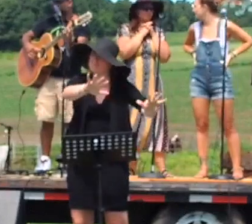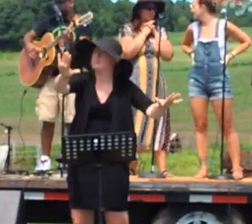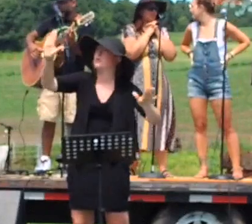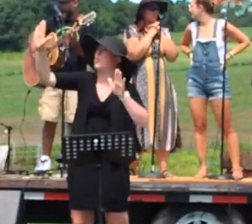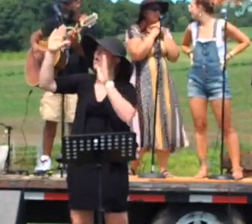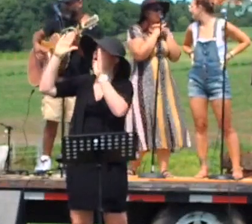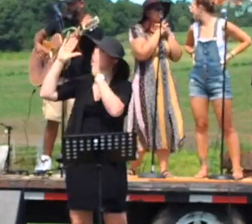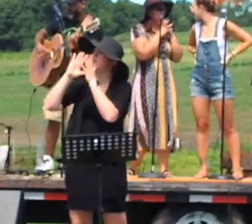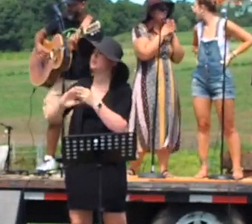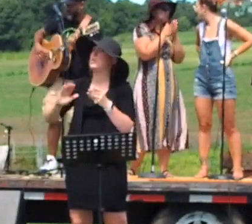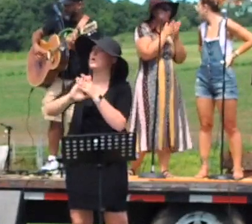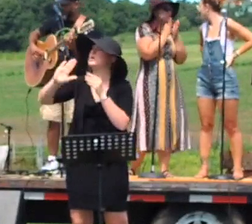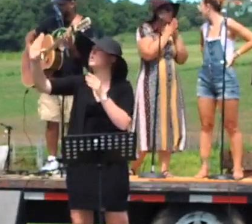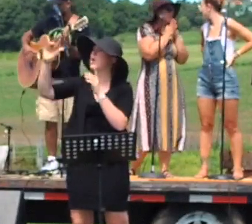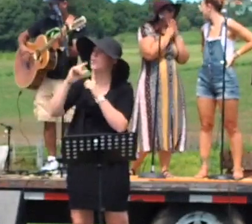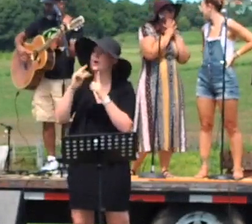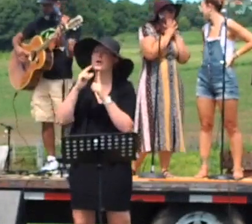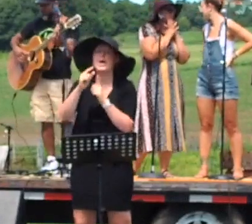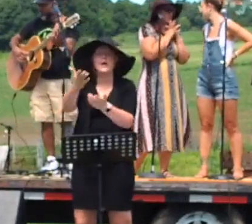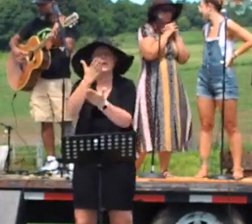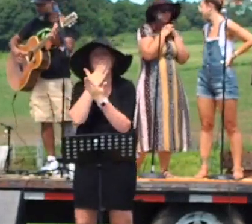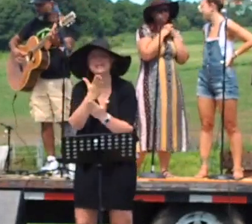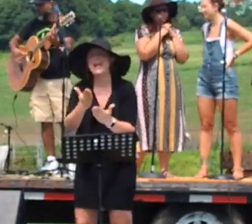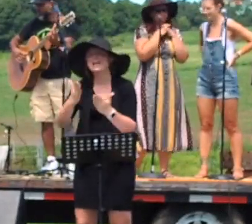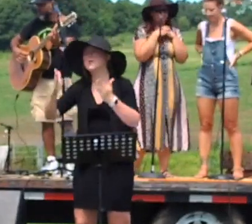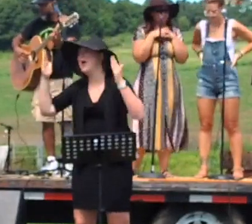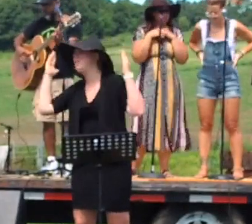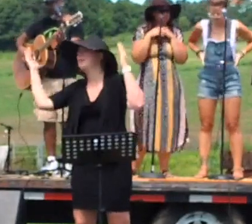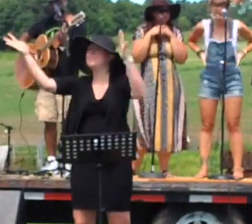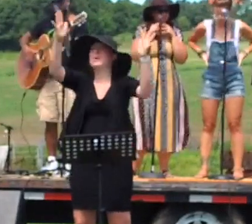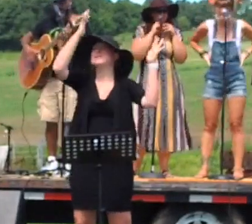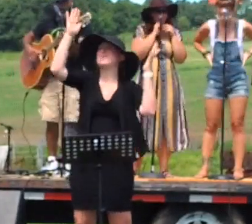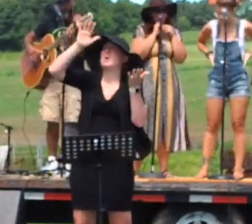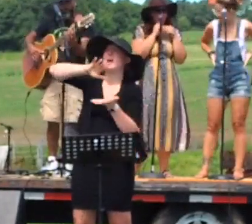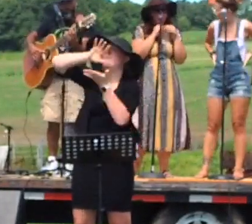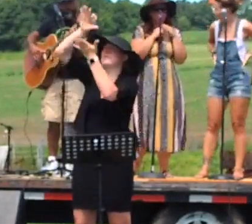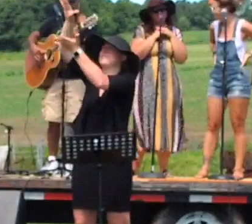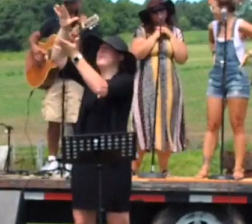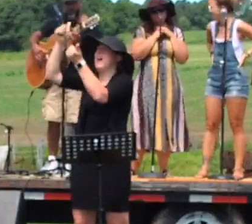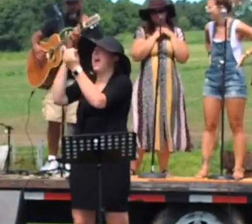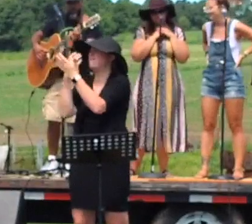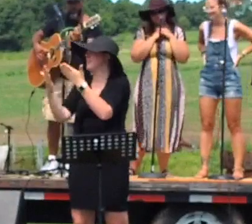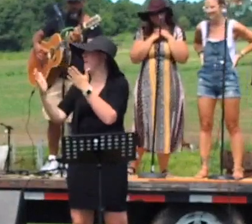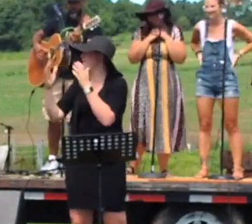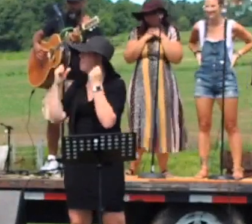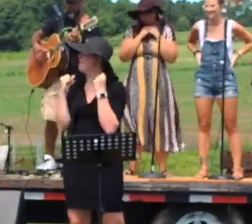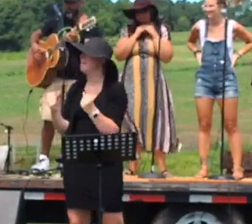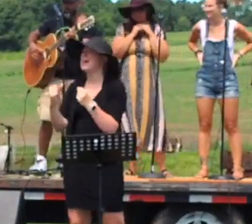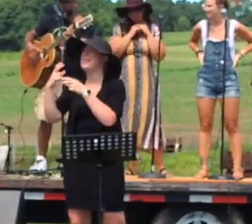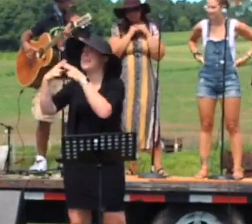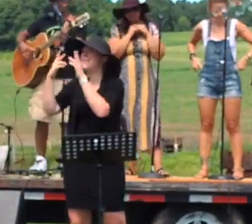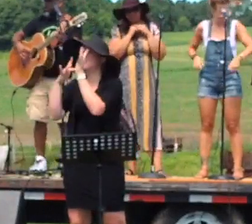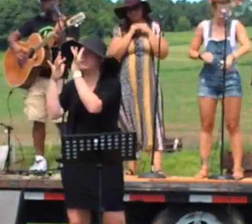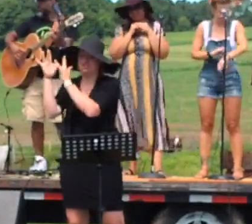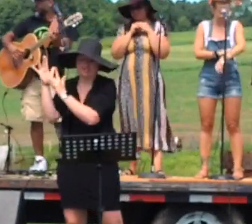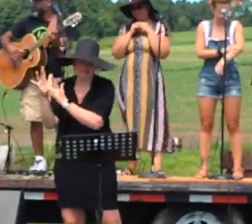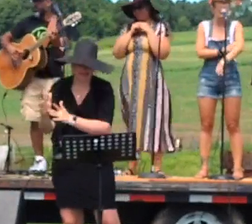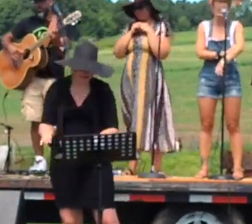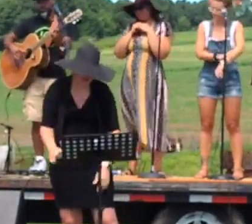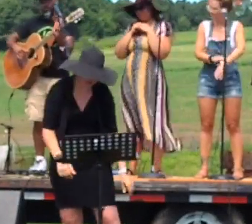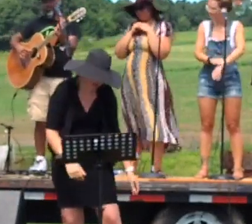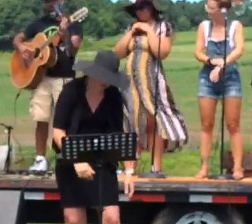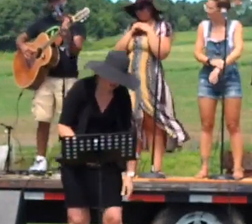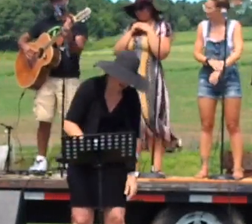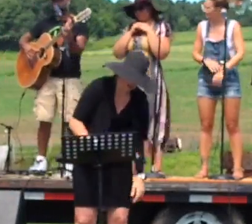you and we praise you. And we lift all of this up in the mighty, mighty name of Jesus. Amen and amen. Amen.